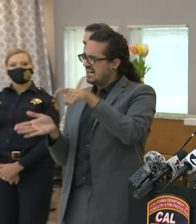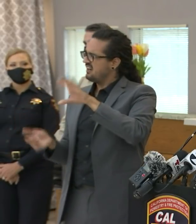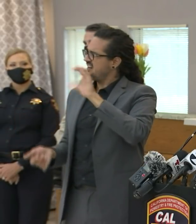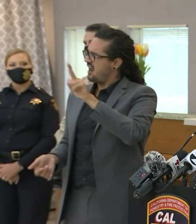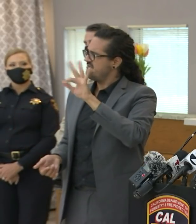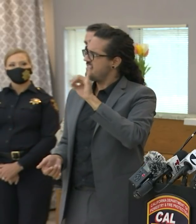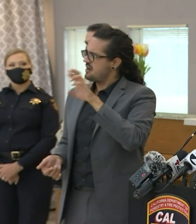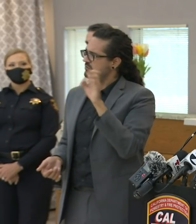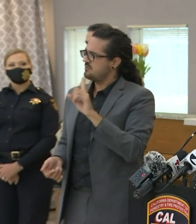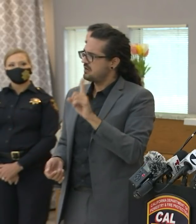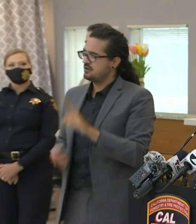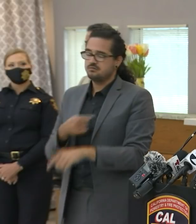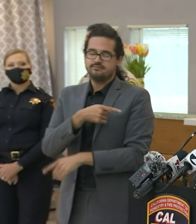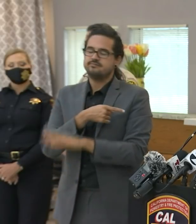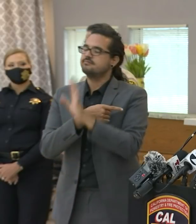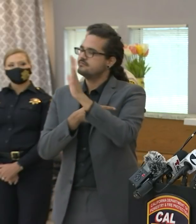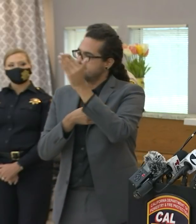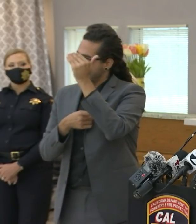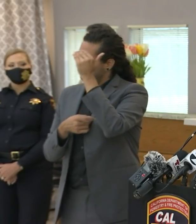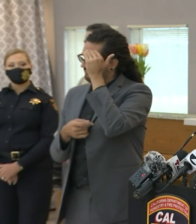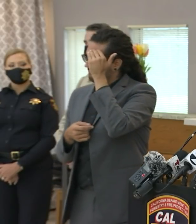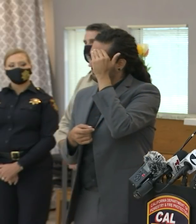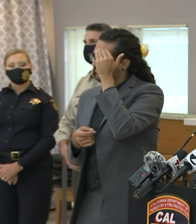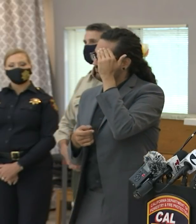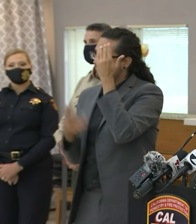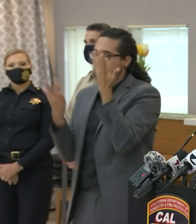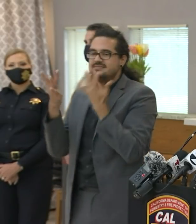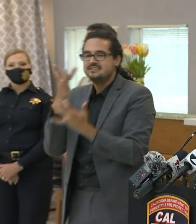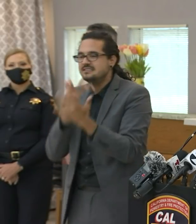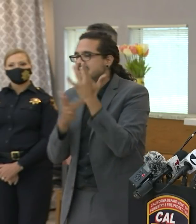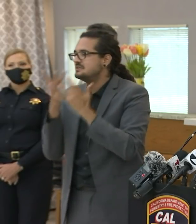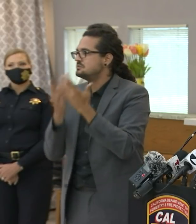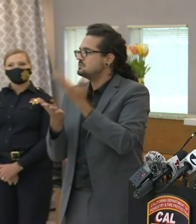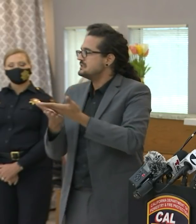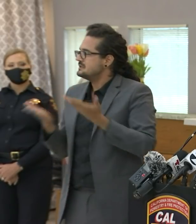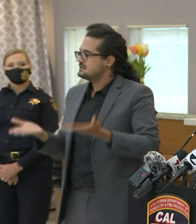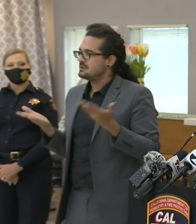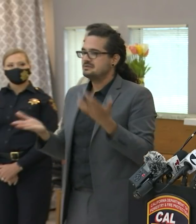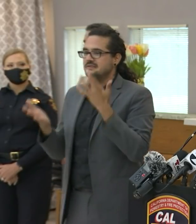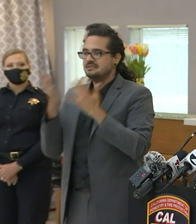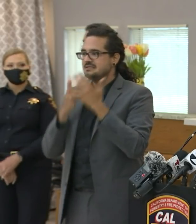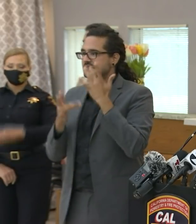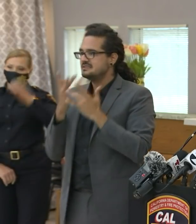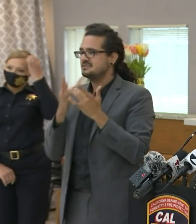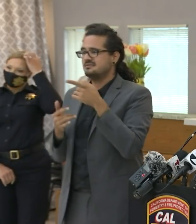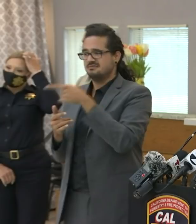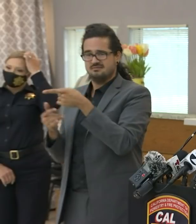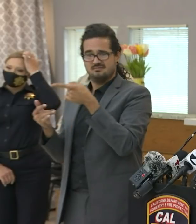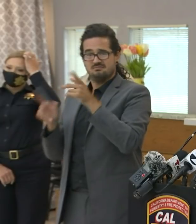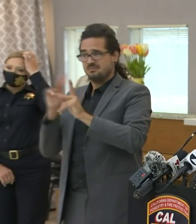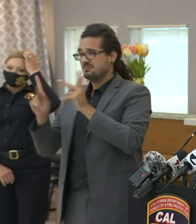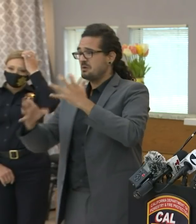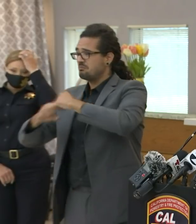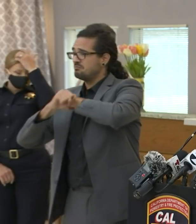that. Again, we have limited resources, but they've been protecting their community, and there have been CAL FIRE resources there, I can assure